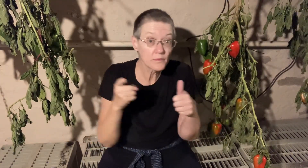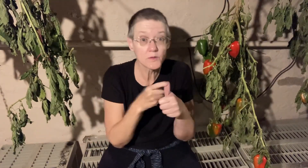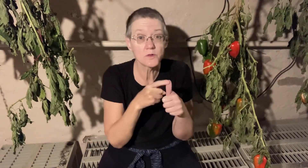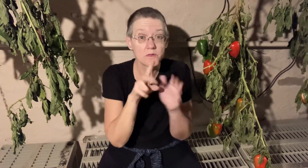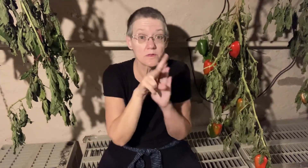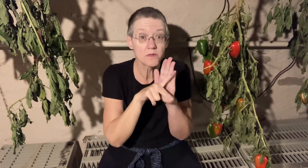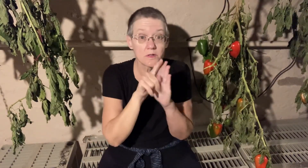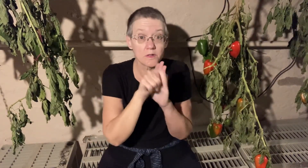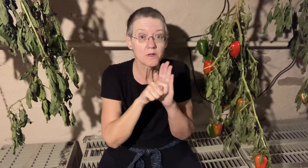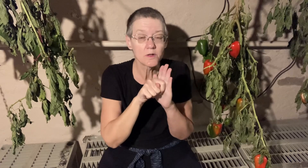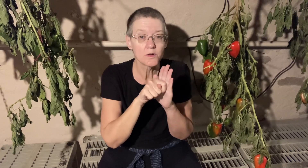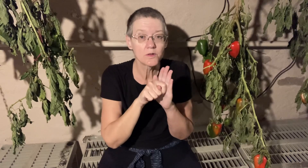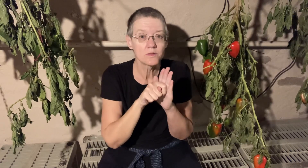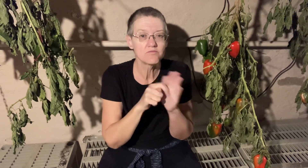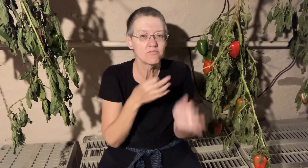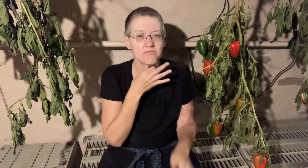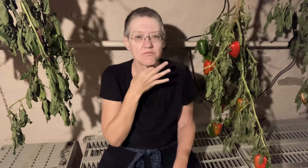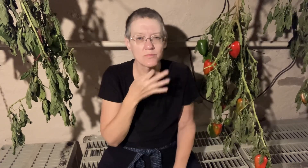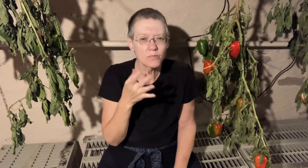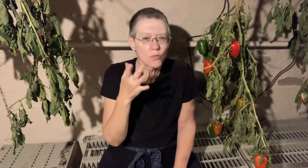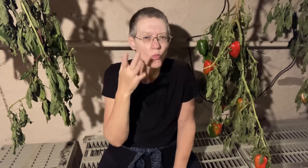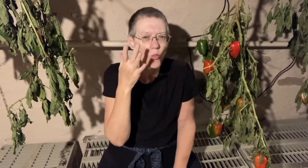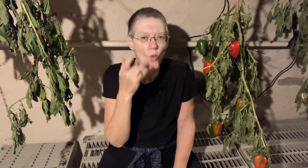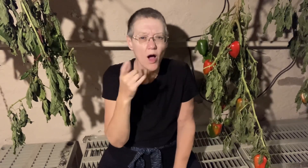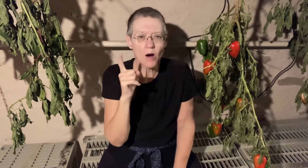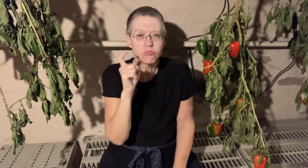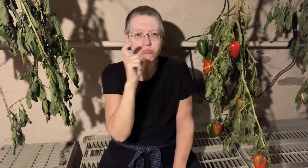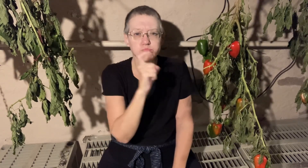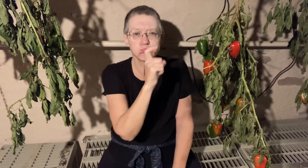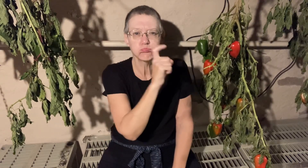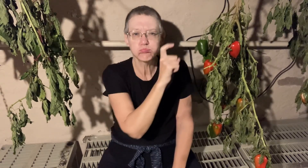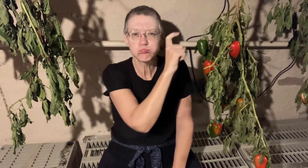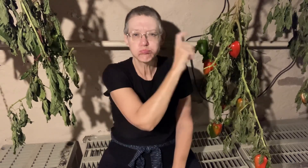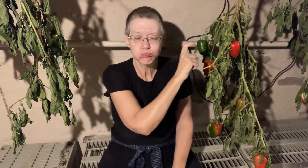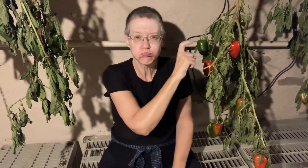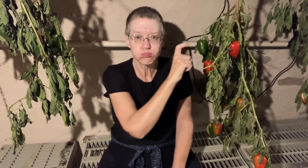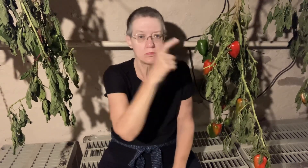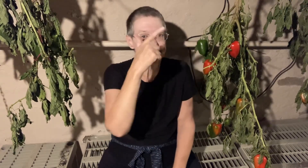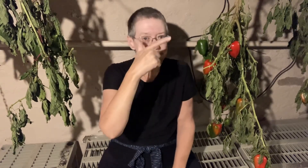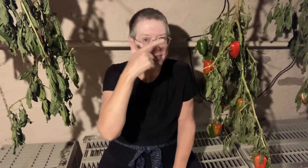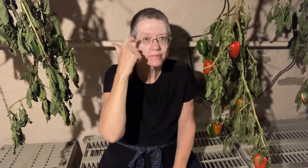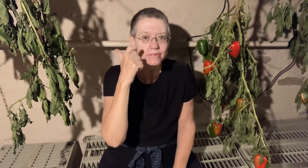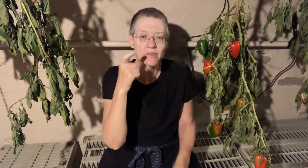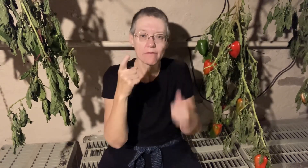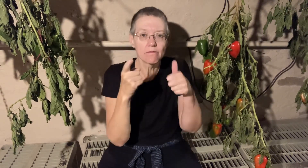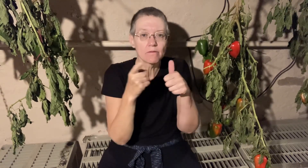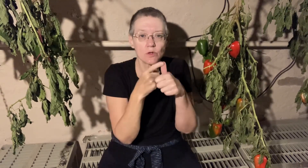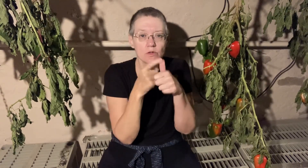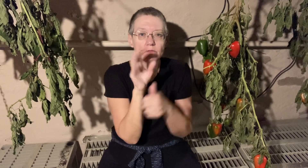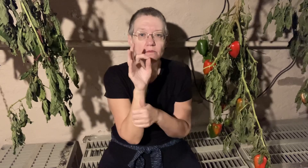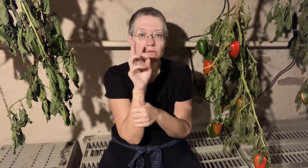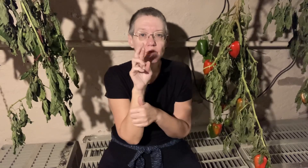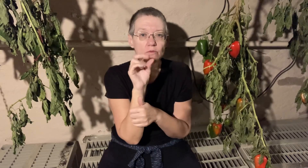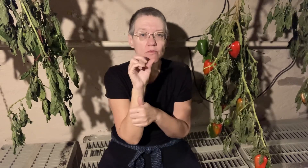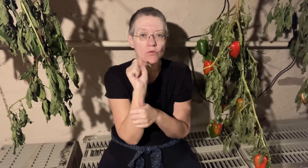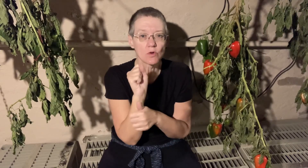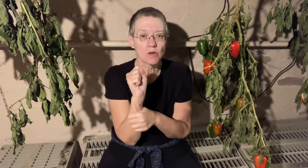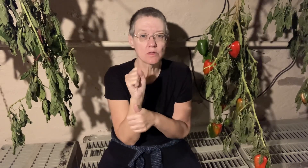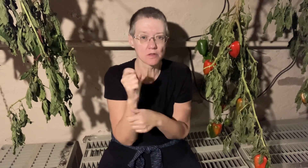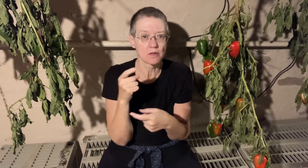Now, if you missed our first video and you're curious why I would hang the peppers, it's because the first